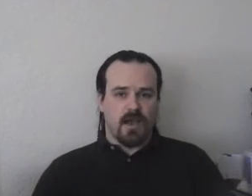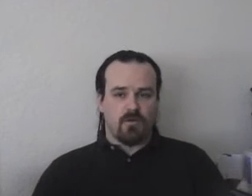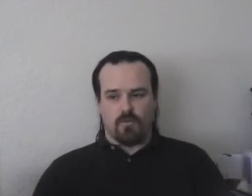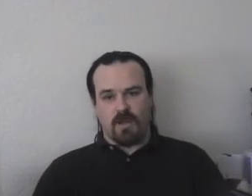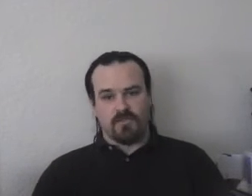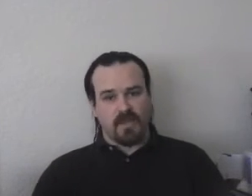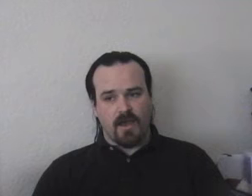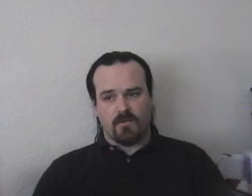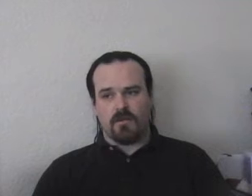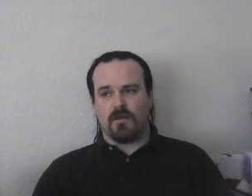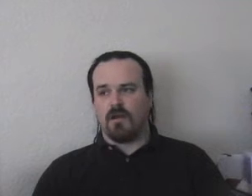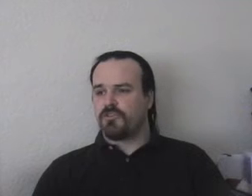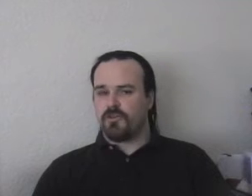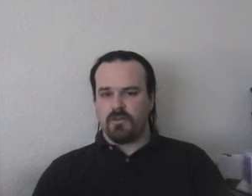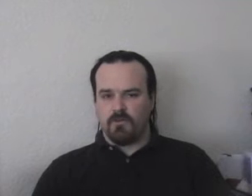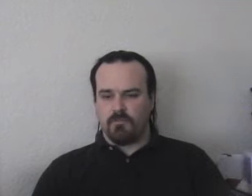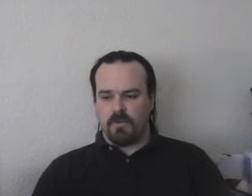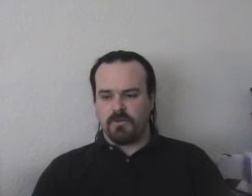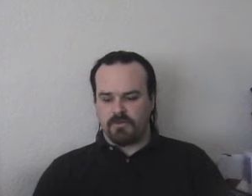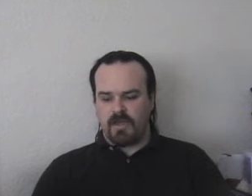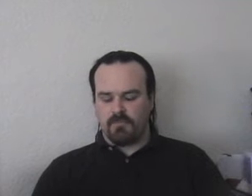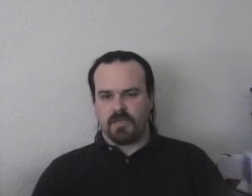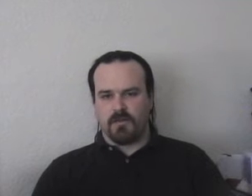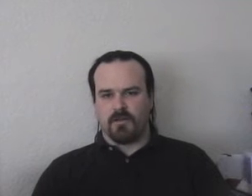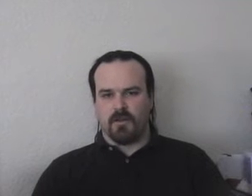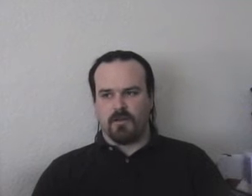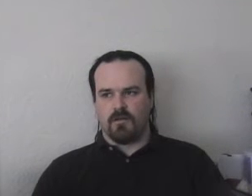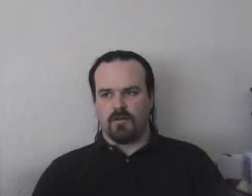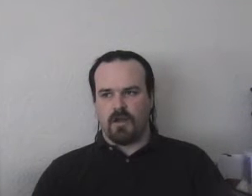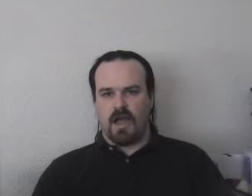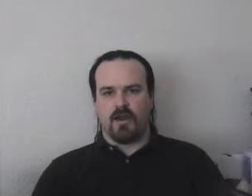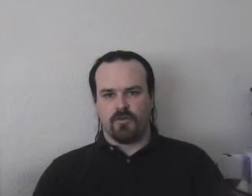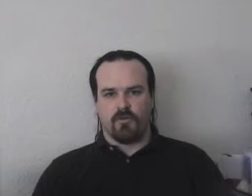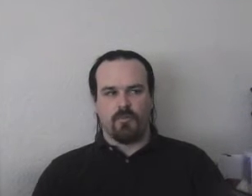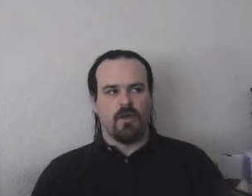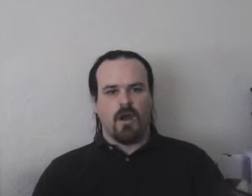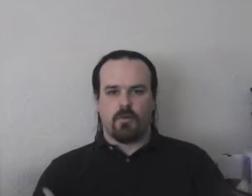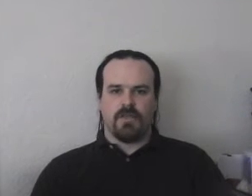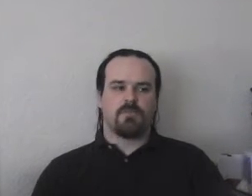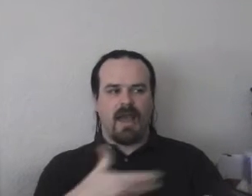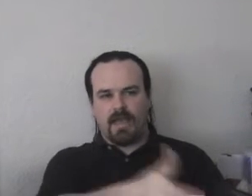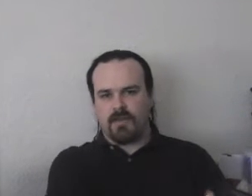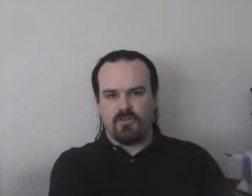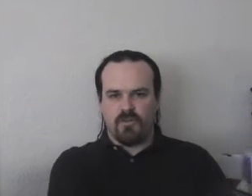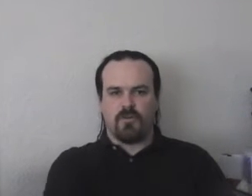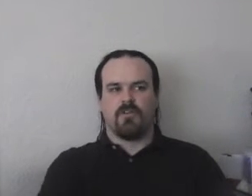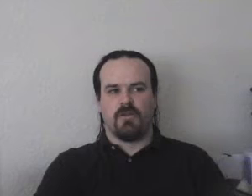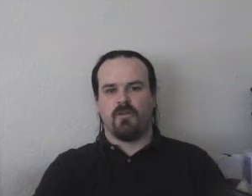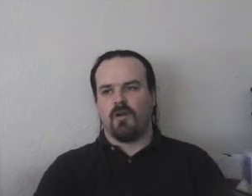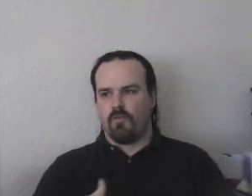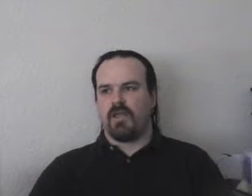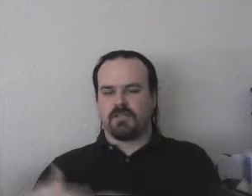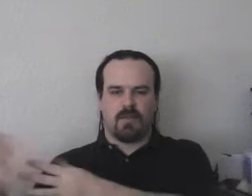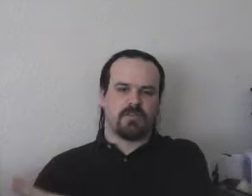out or winds down, certain members of that particular hired group are released back to the union to be reestablished in